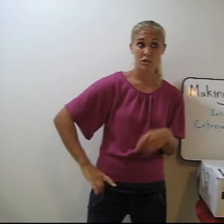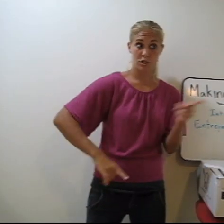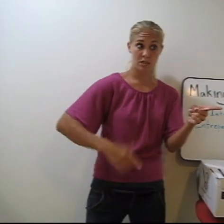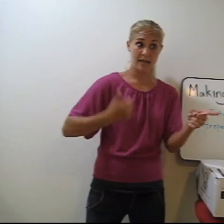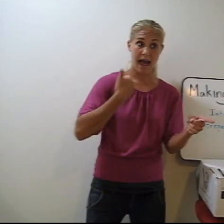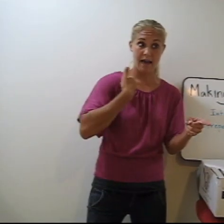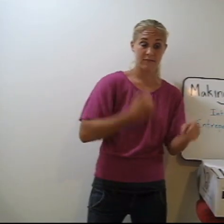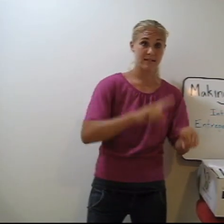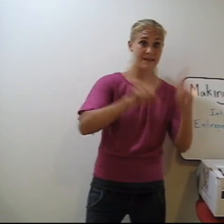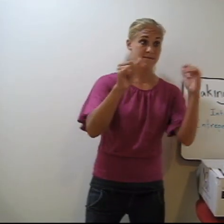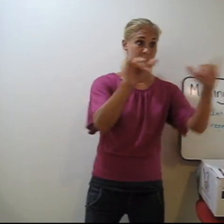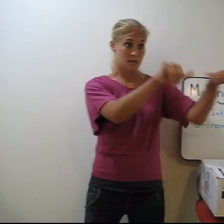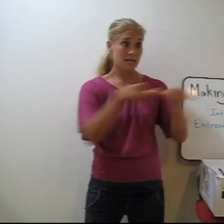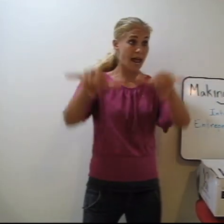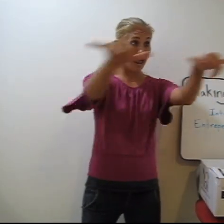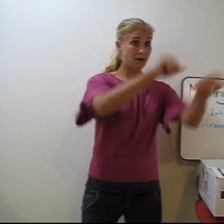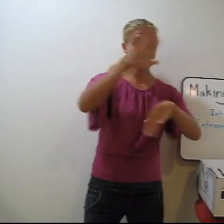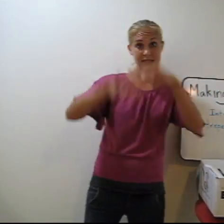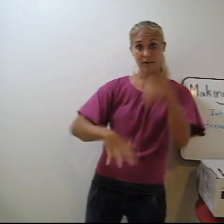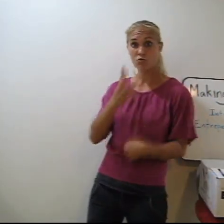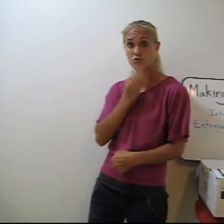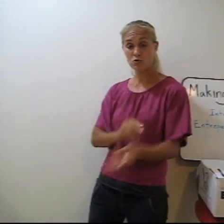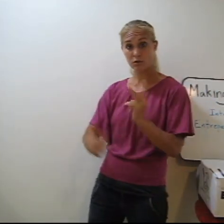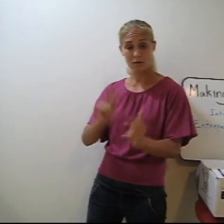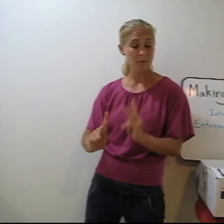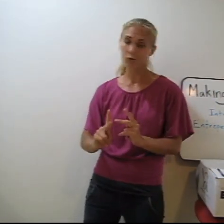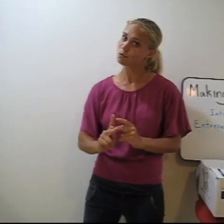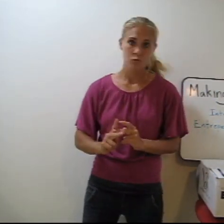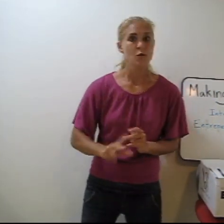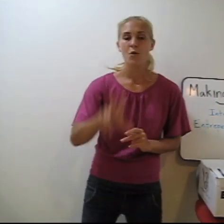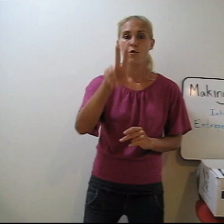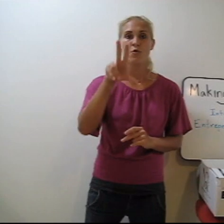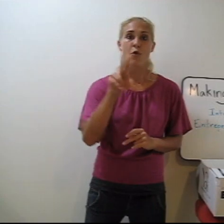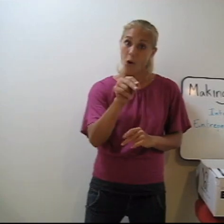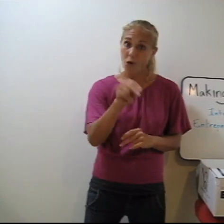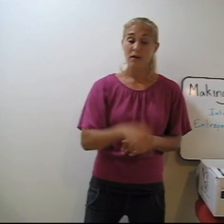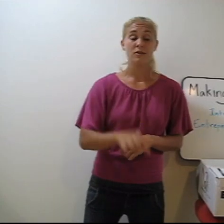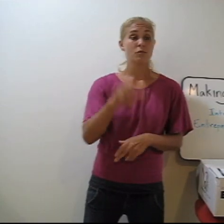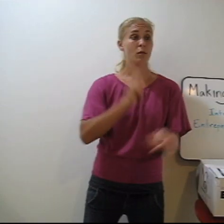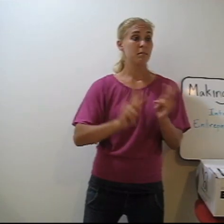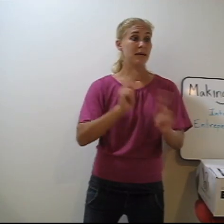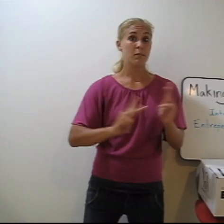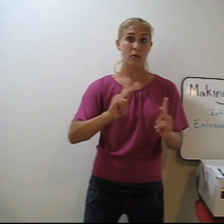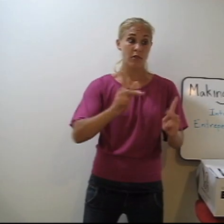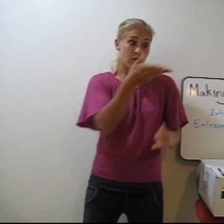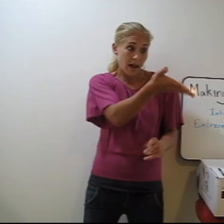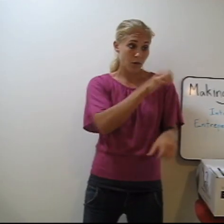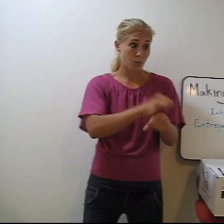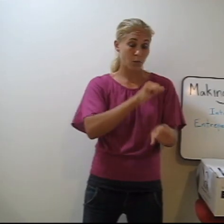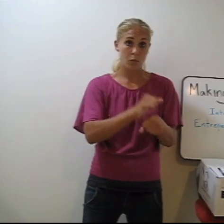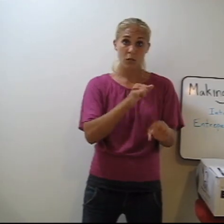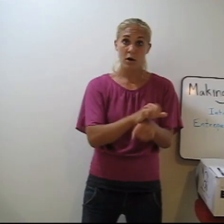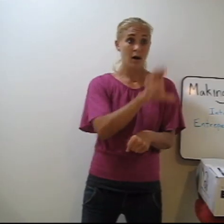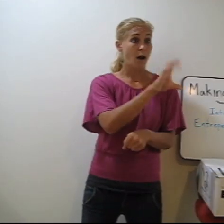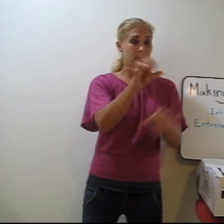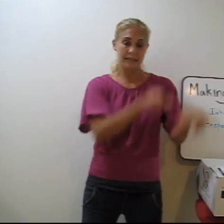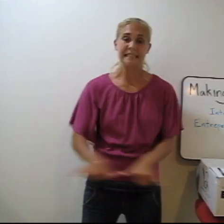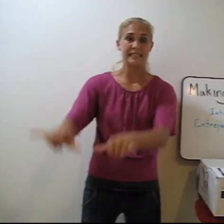different from Jews? No? Well, then the company is the same for everyone, so that isn't a variable. How about the products and